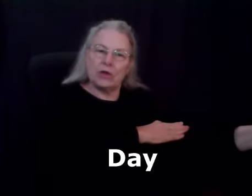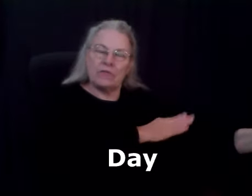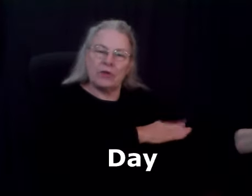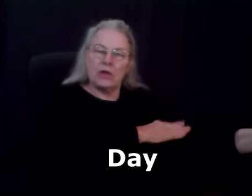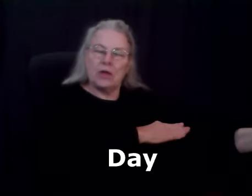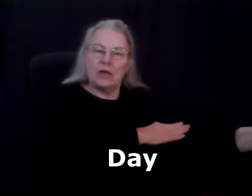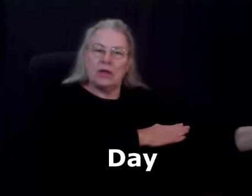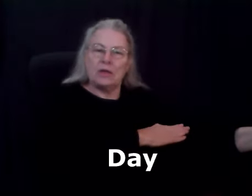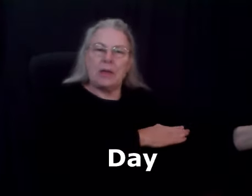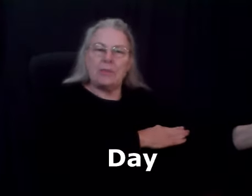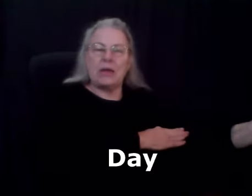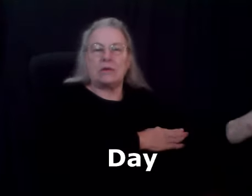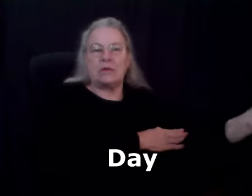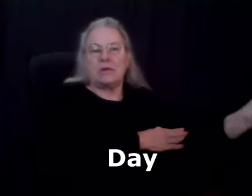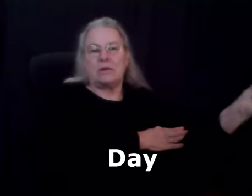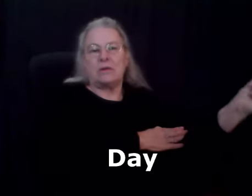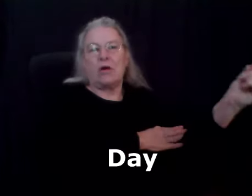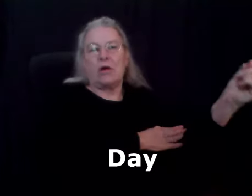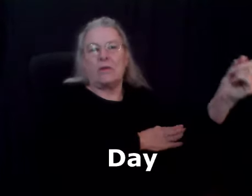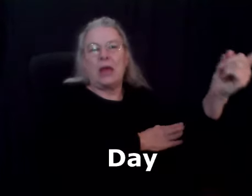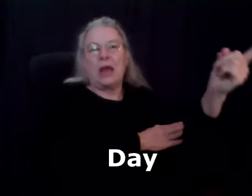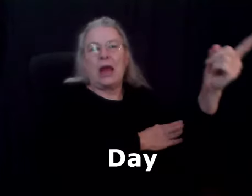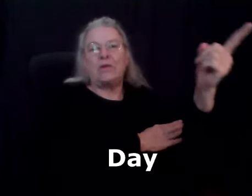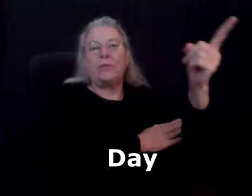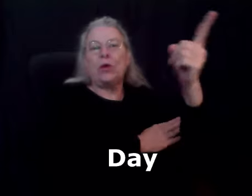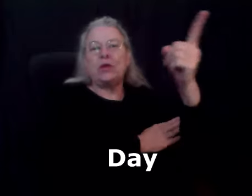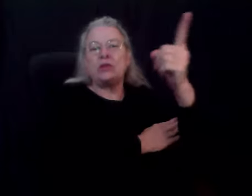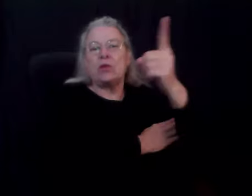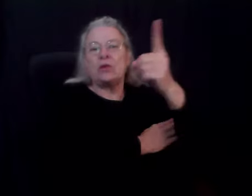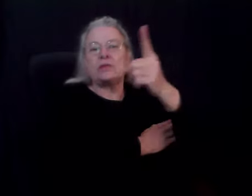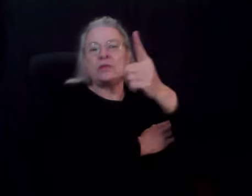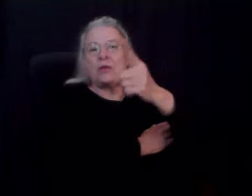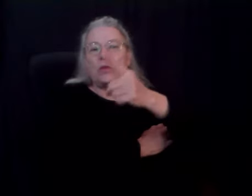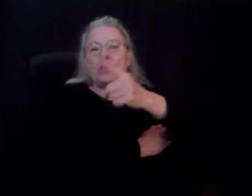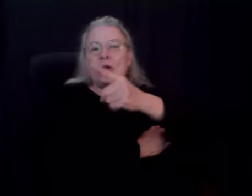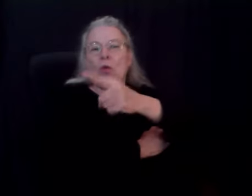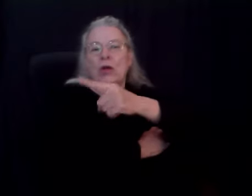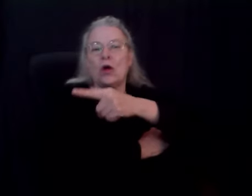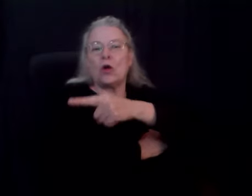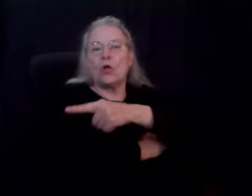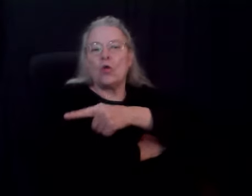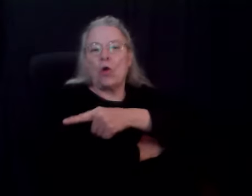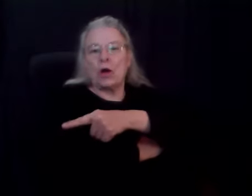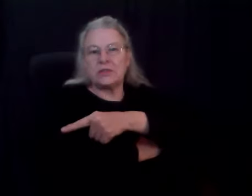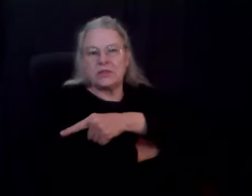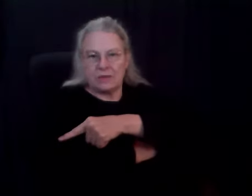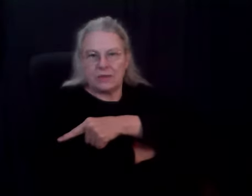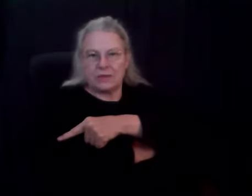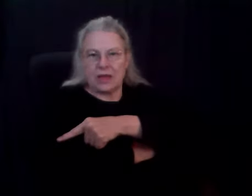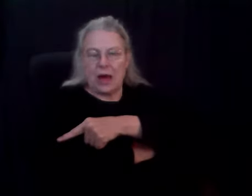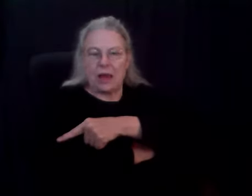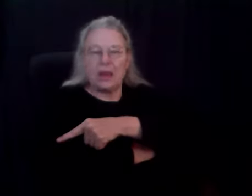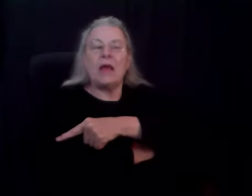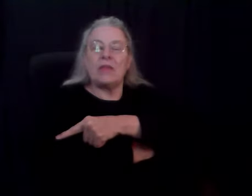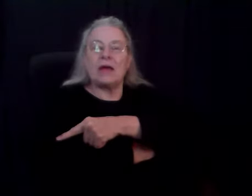your dominant arm, and then point to where the sun would be going across the sky. That is